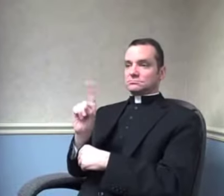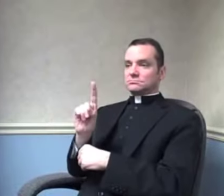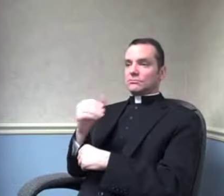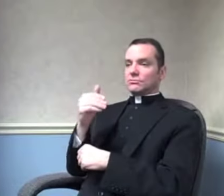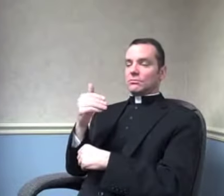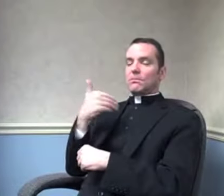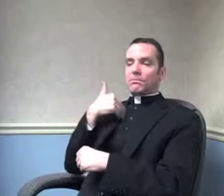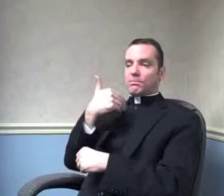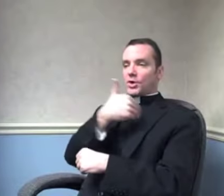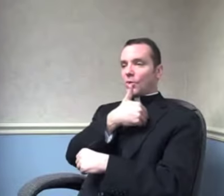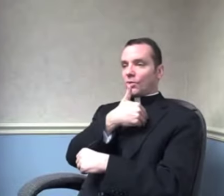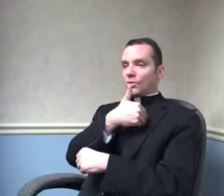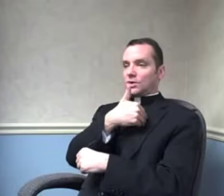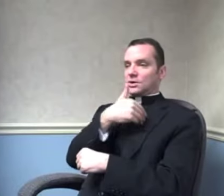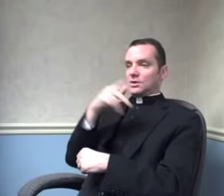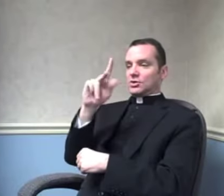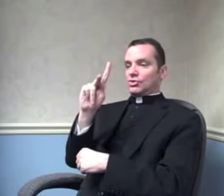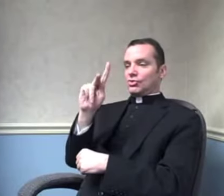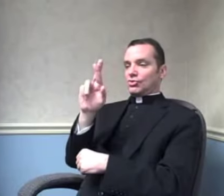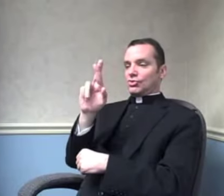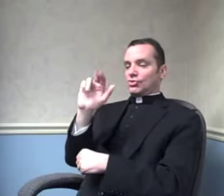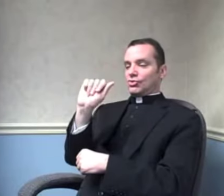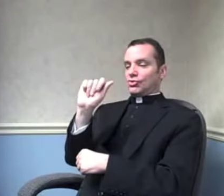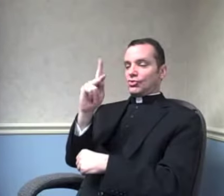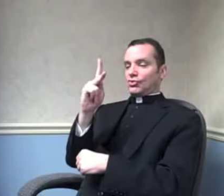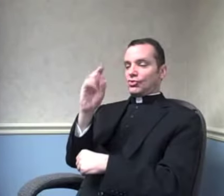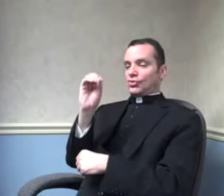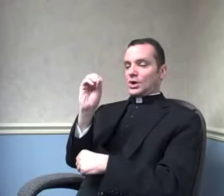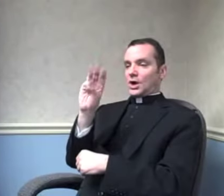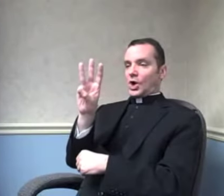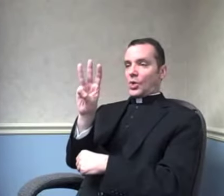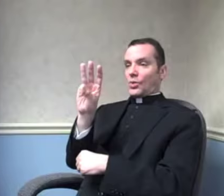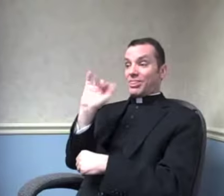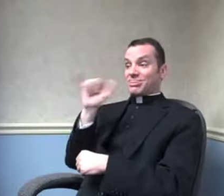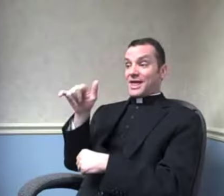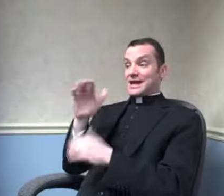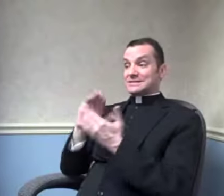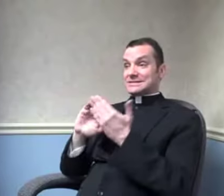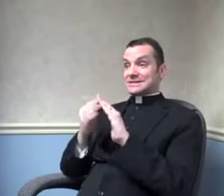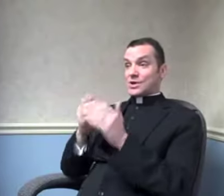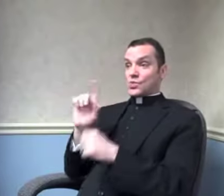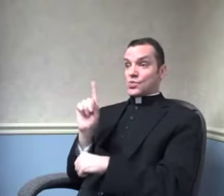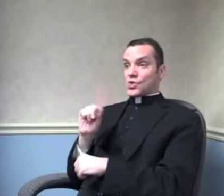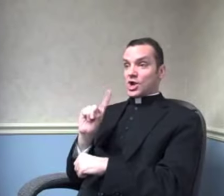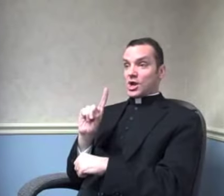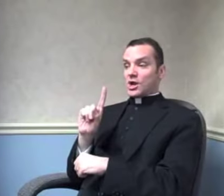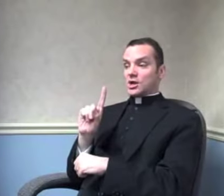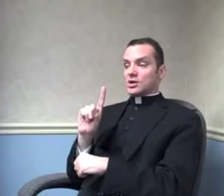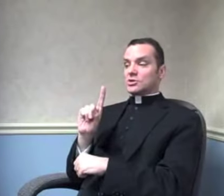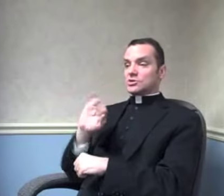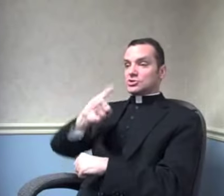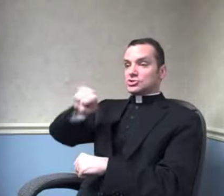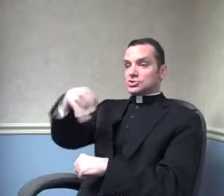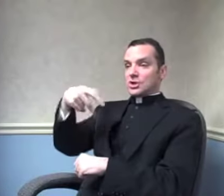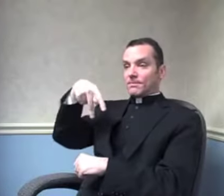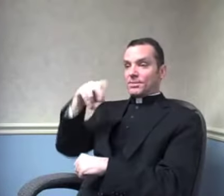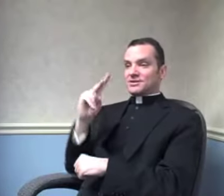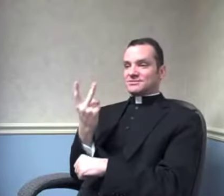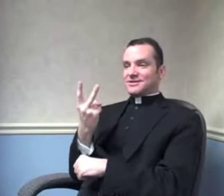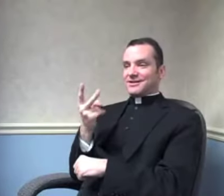The next one is going to be in Krakow, and that's the city where